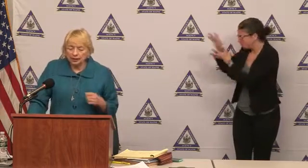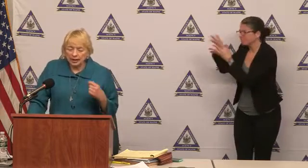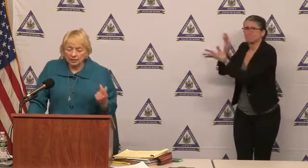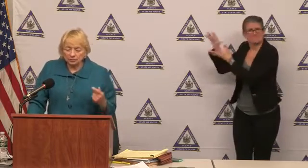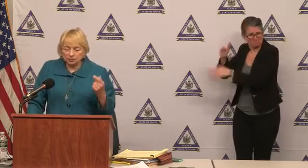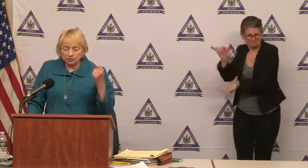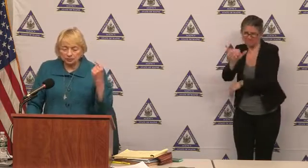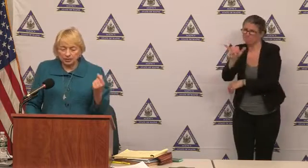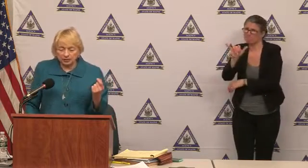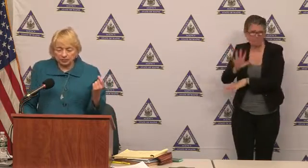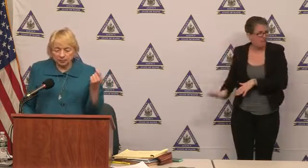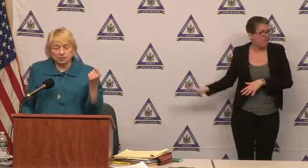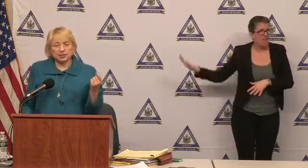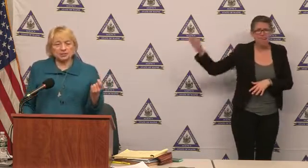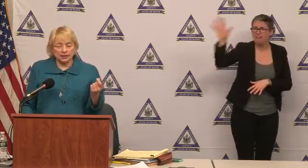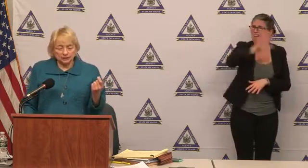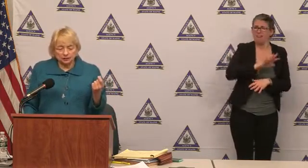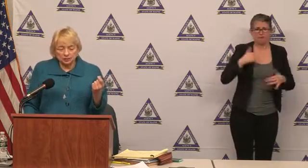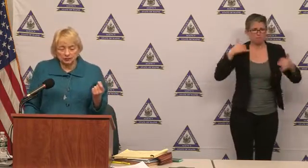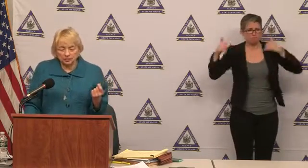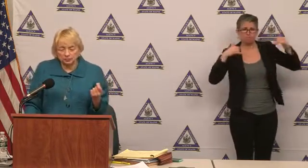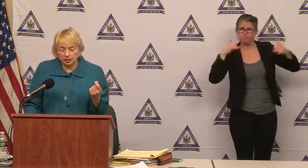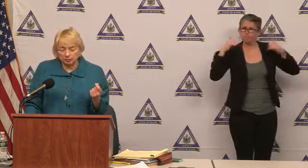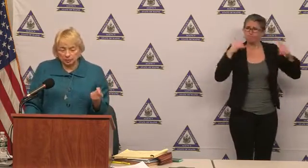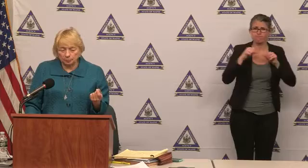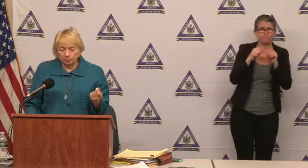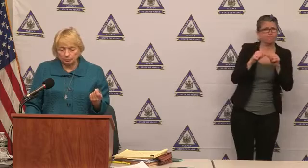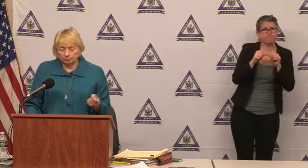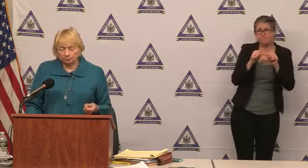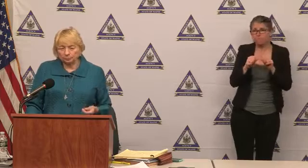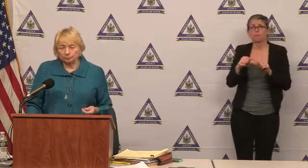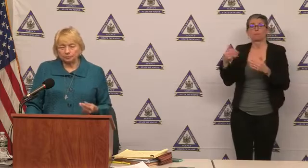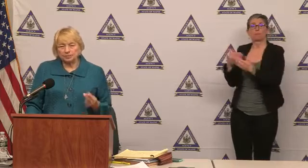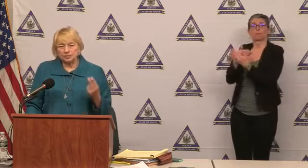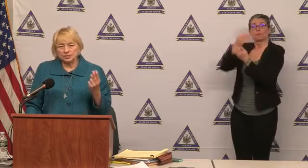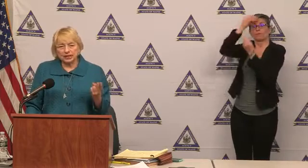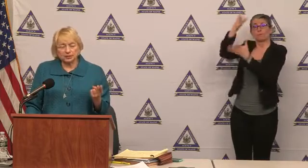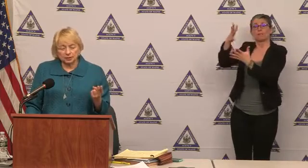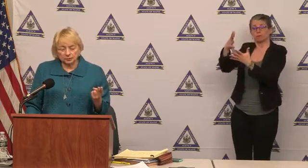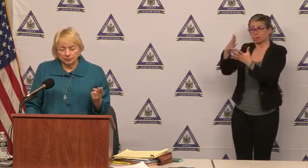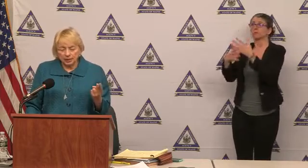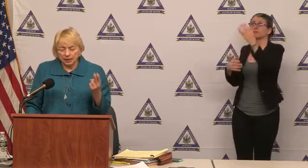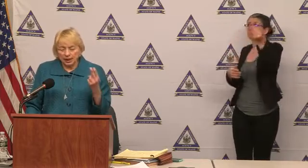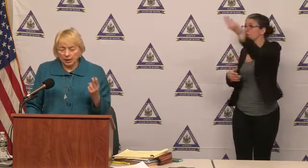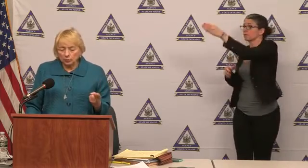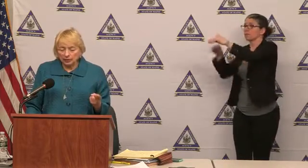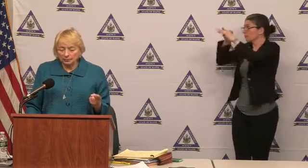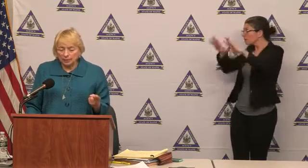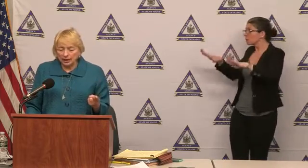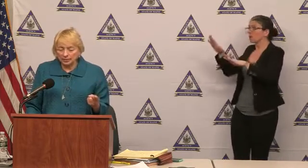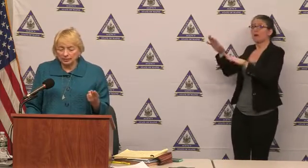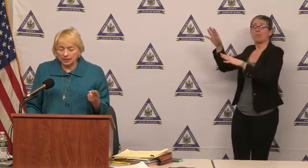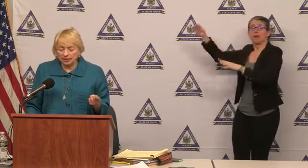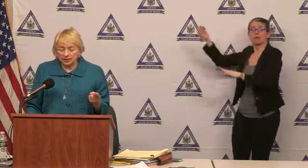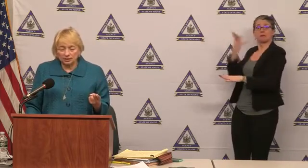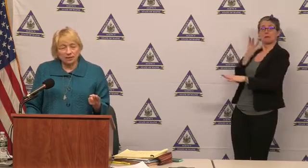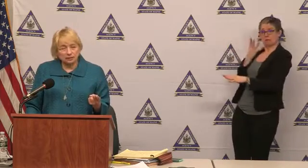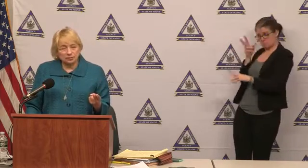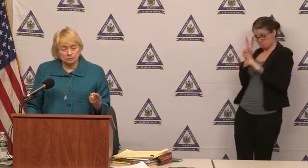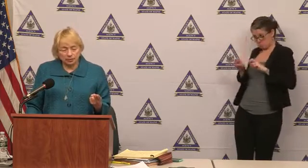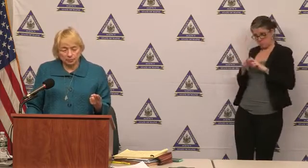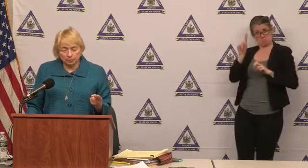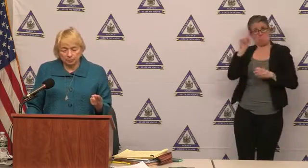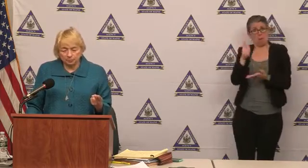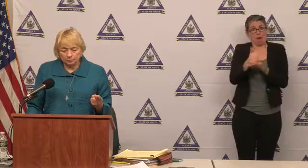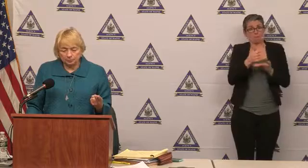Will an action effectively protect the health and safety of Maine people? Secondly, how will it impact the day-to-day lives